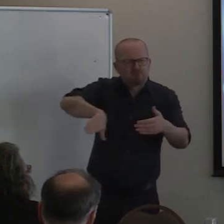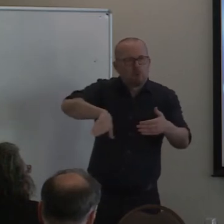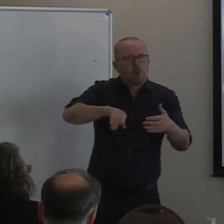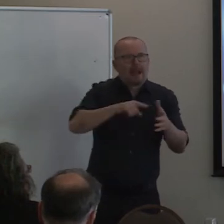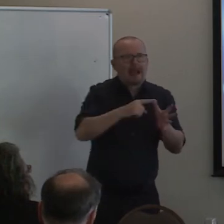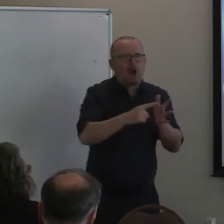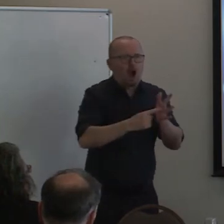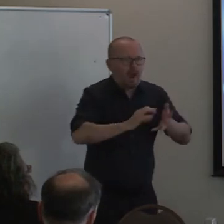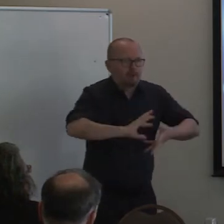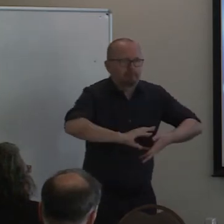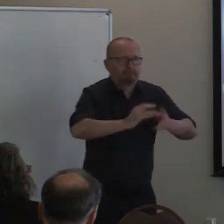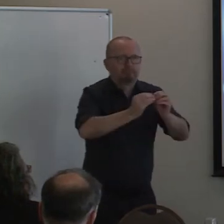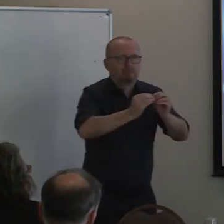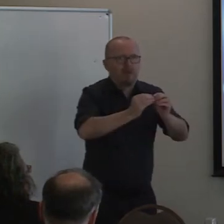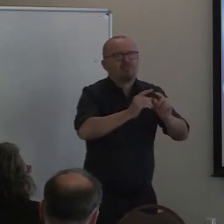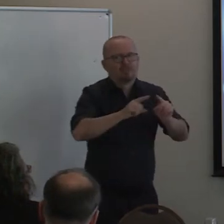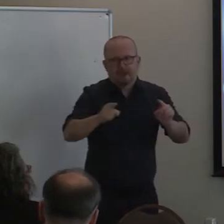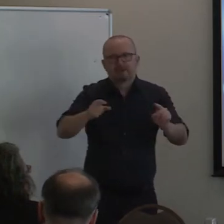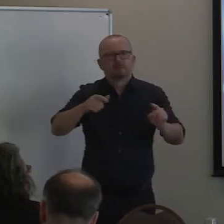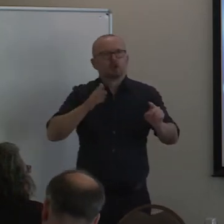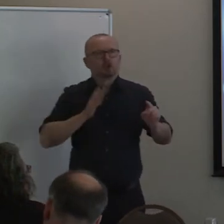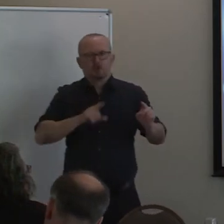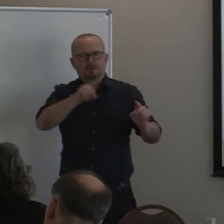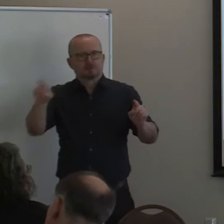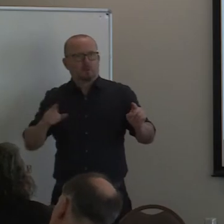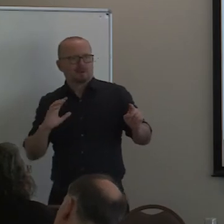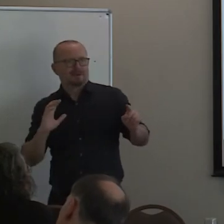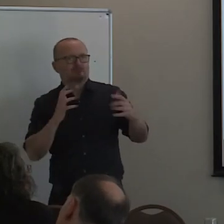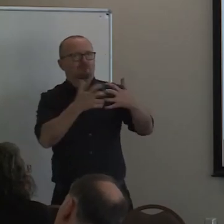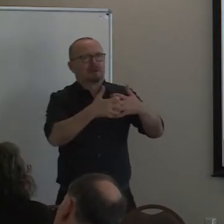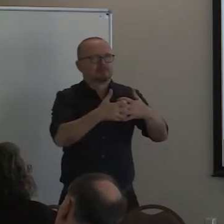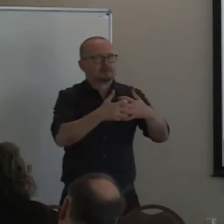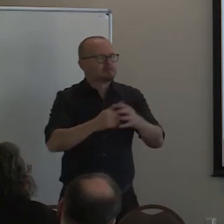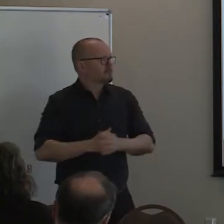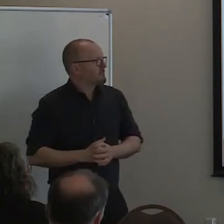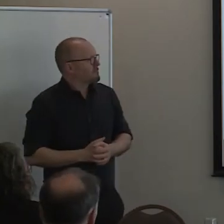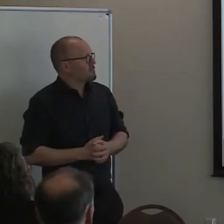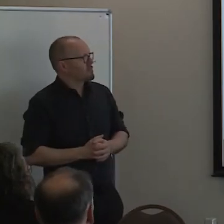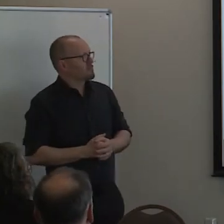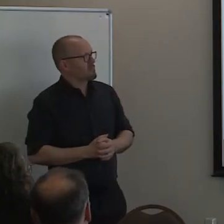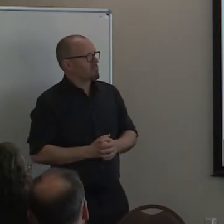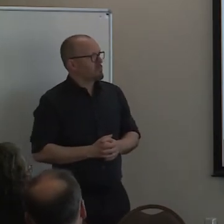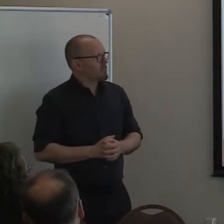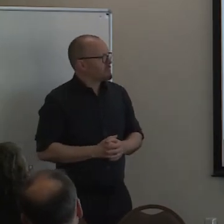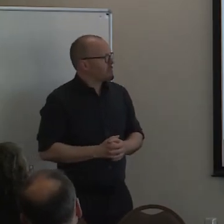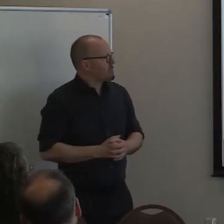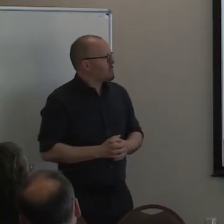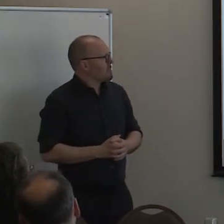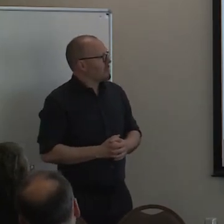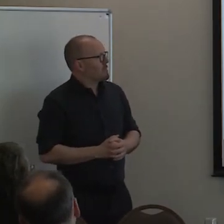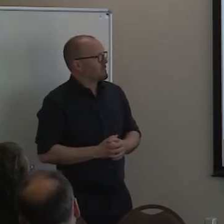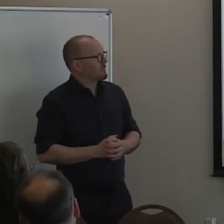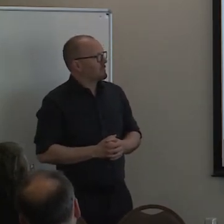singularity, creating these super intelligent, near immortal beings. And this is kind of the central